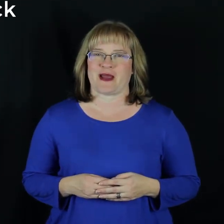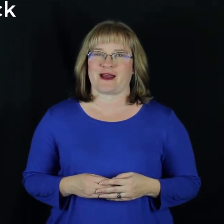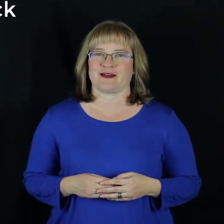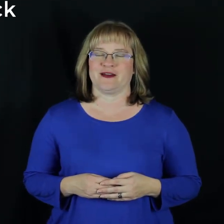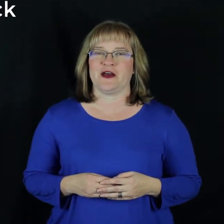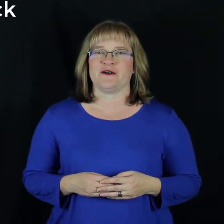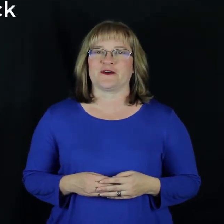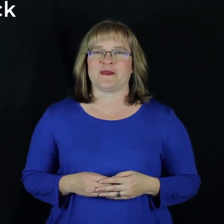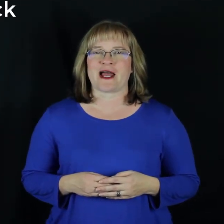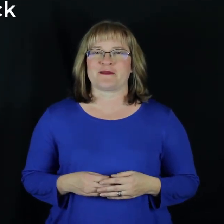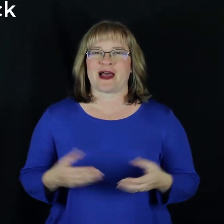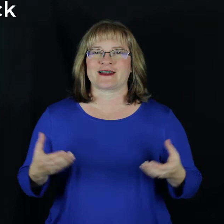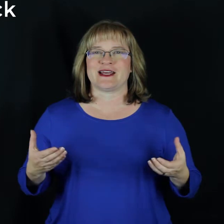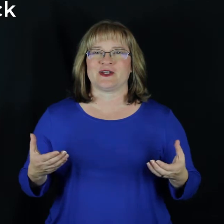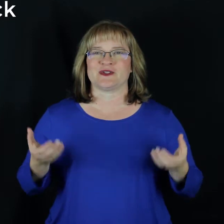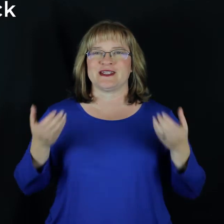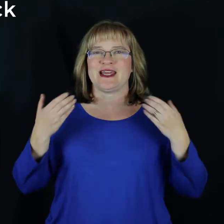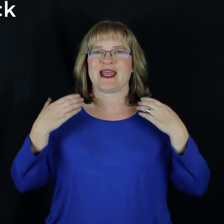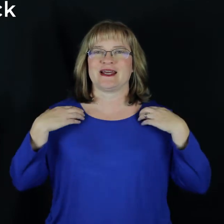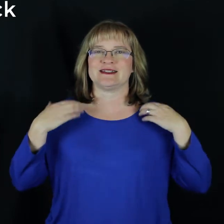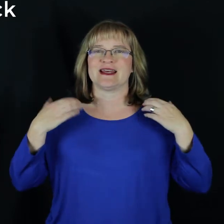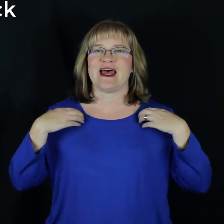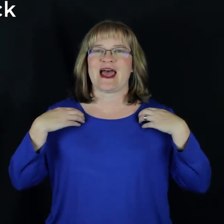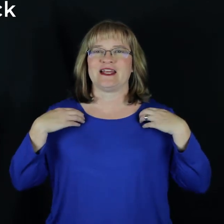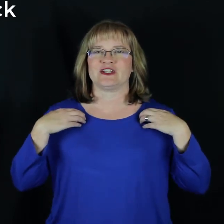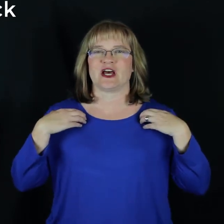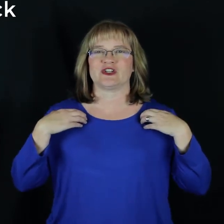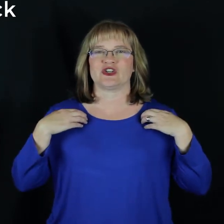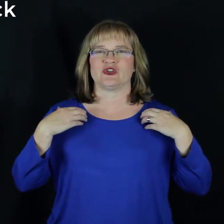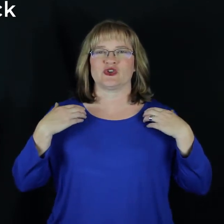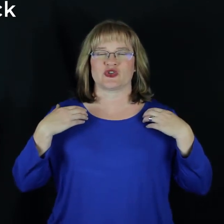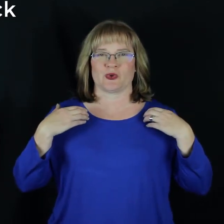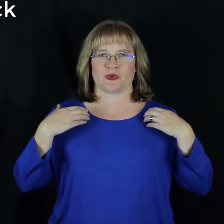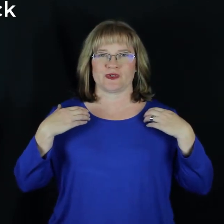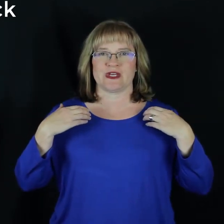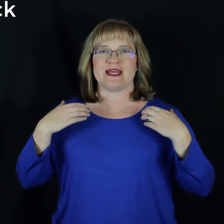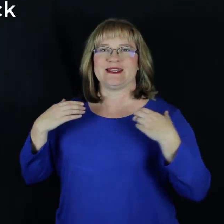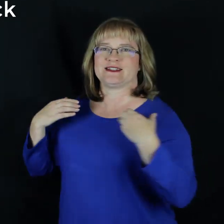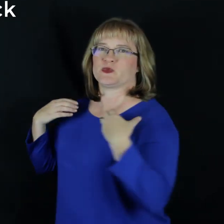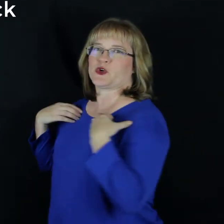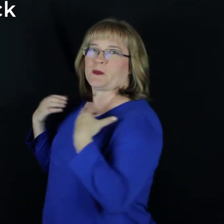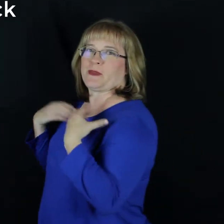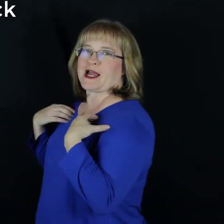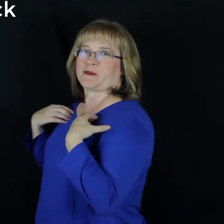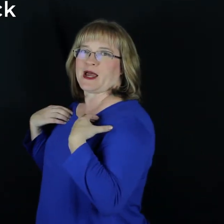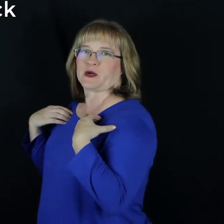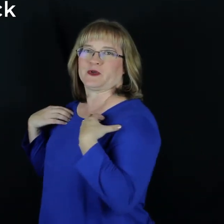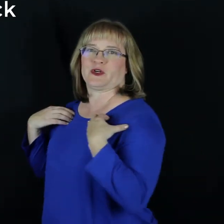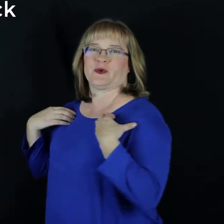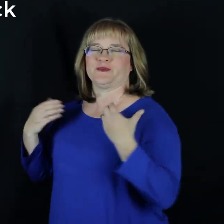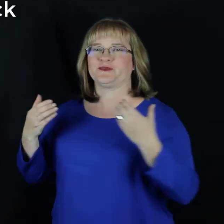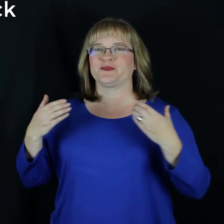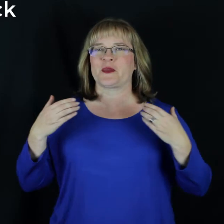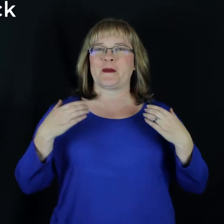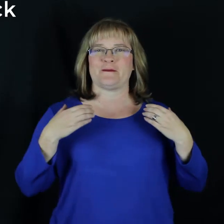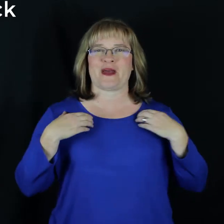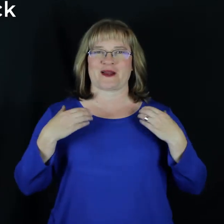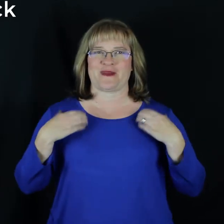backpack. For a backpack, take your C hands and touch your shoulders. This is where your backpack would go.